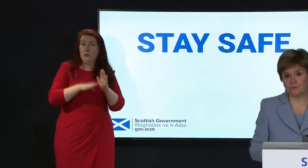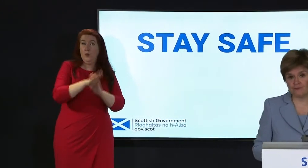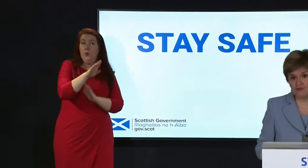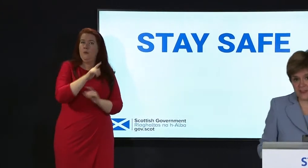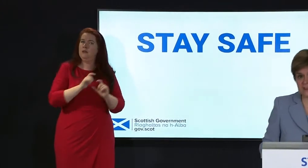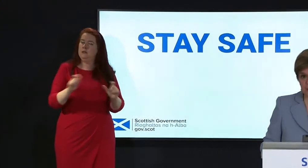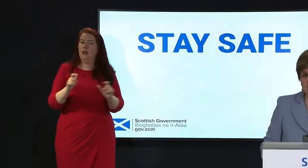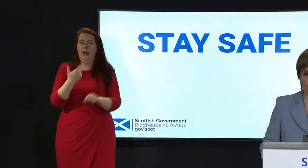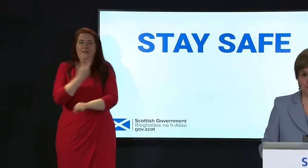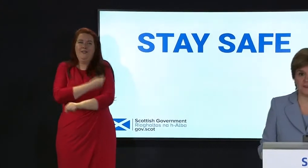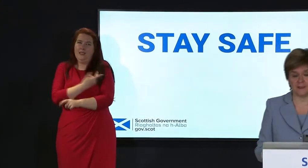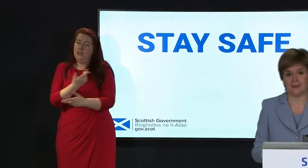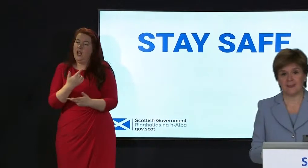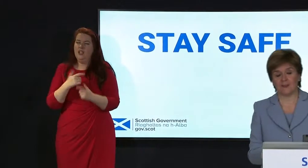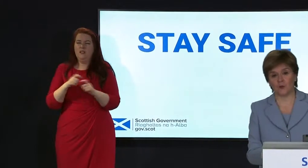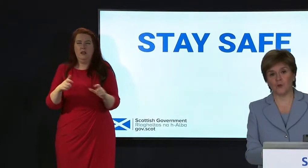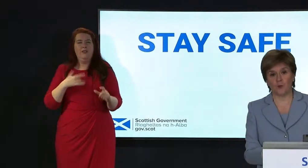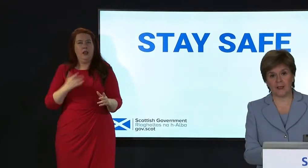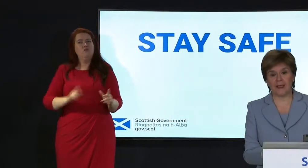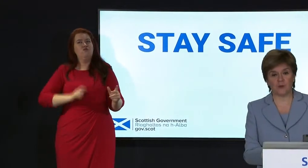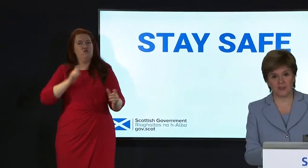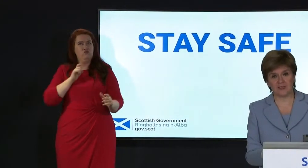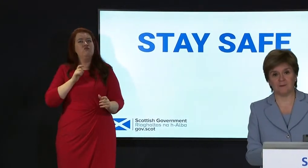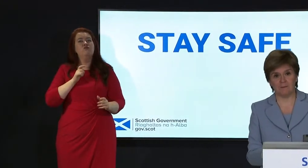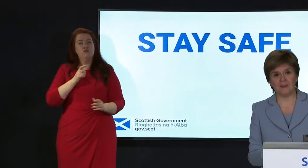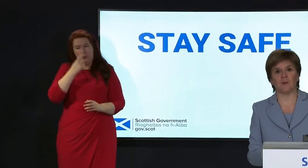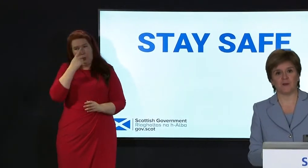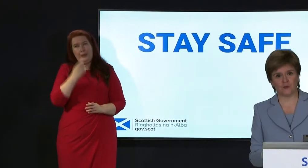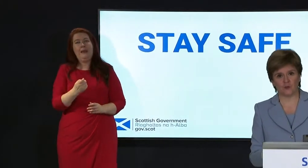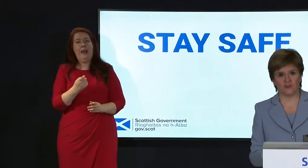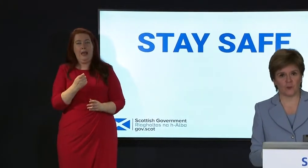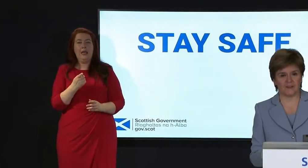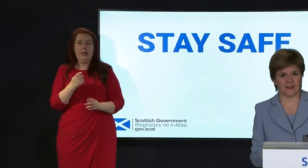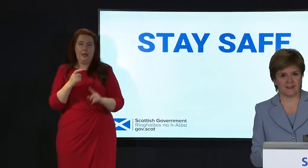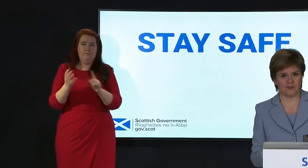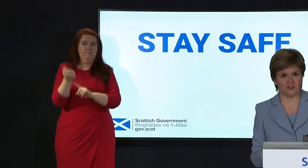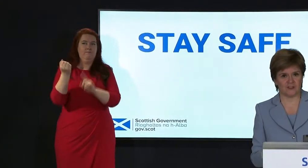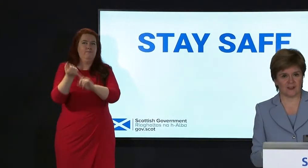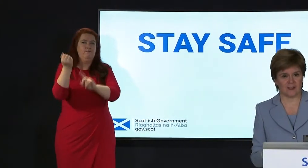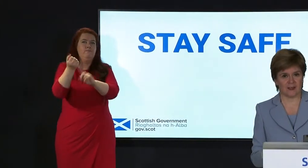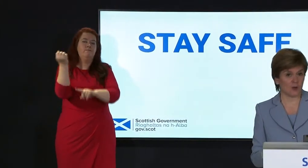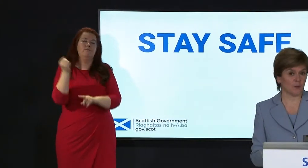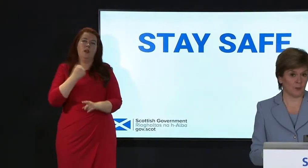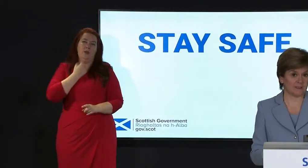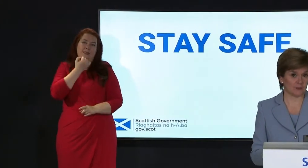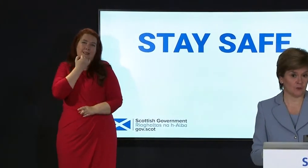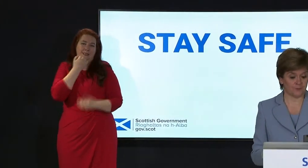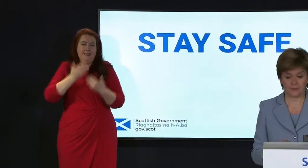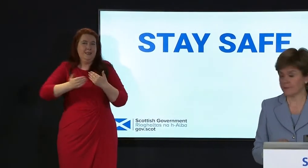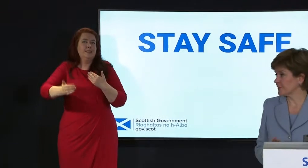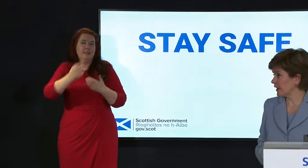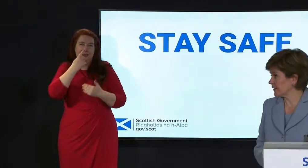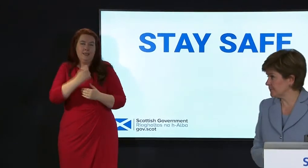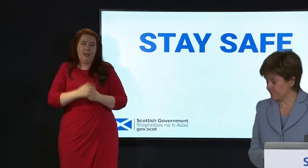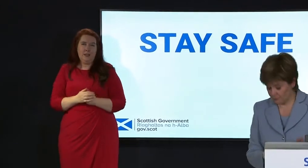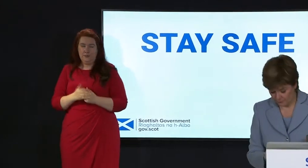feel reasonably confident that we will be able to meet the milestones that we set out just a couple of weeks ago.